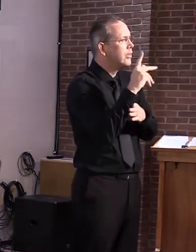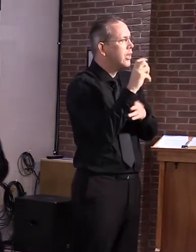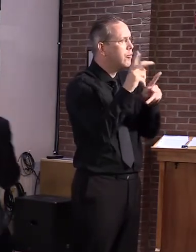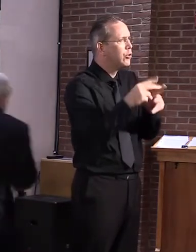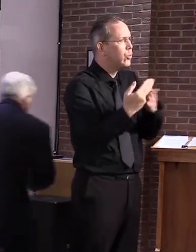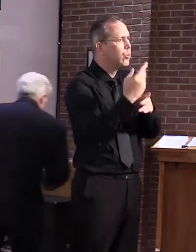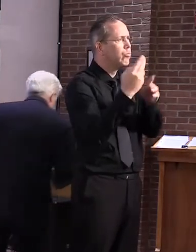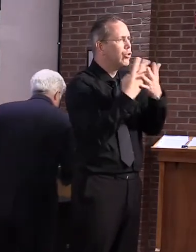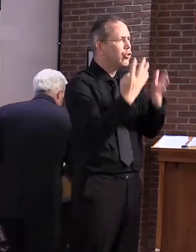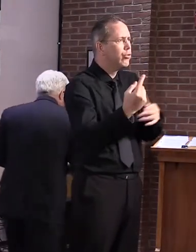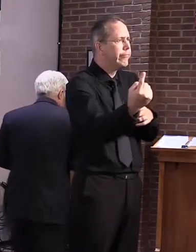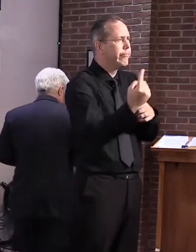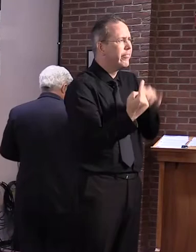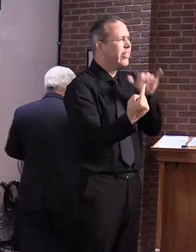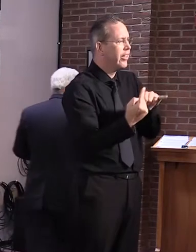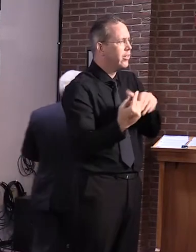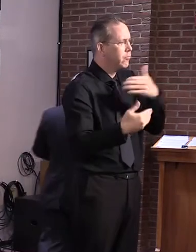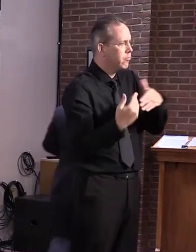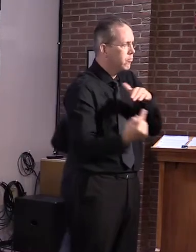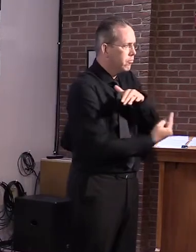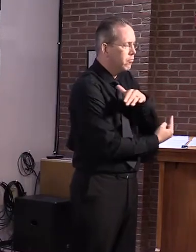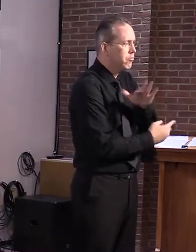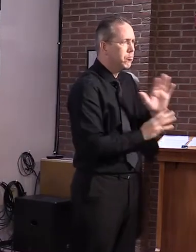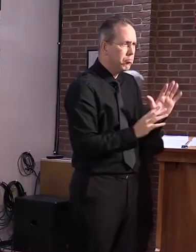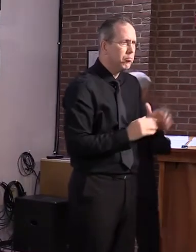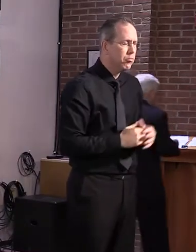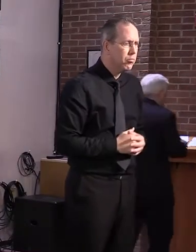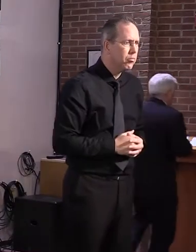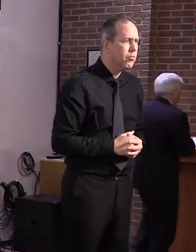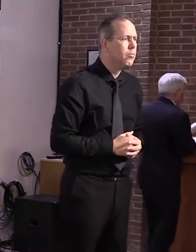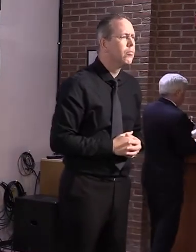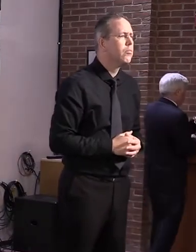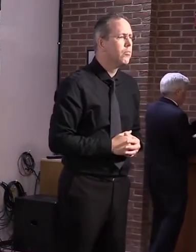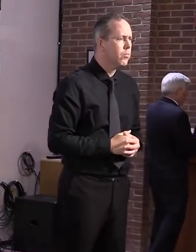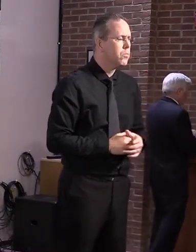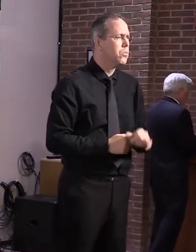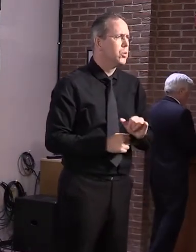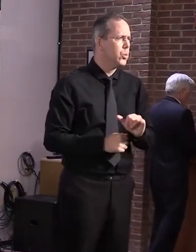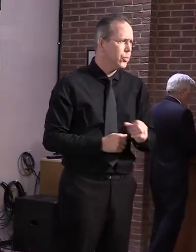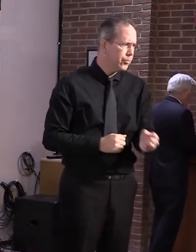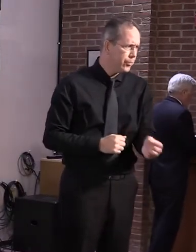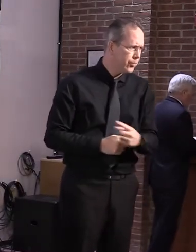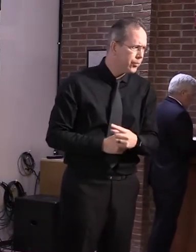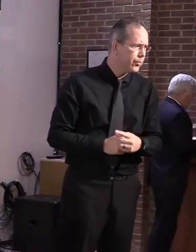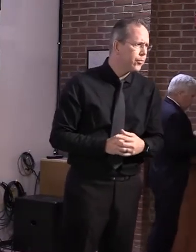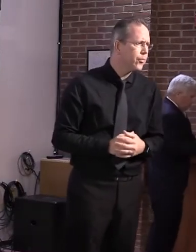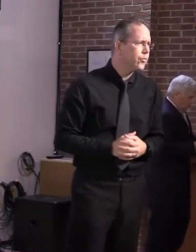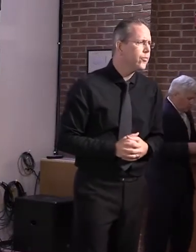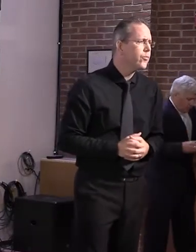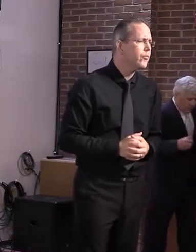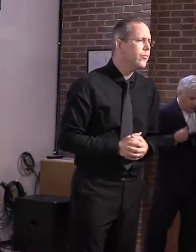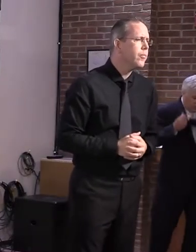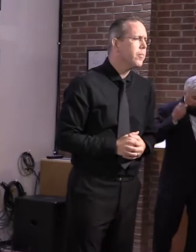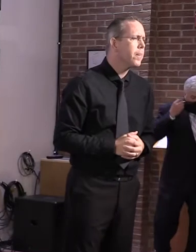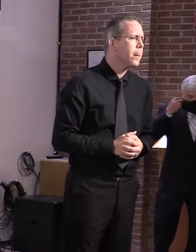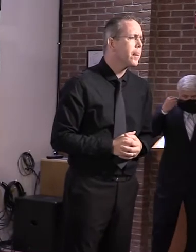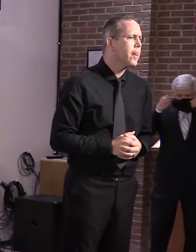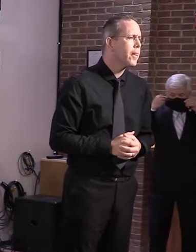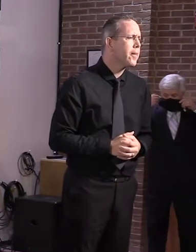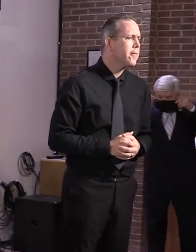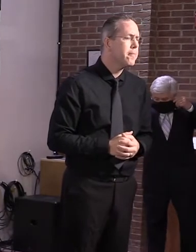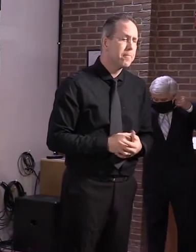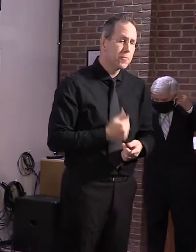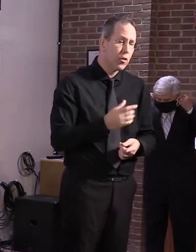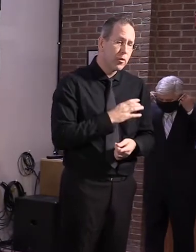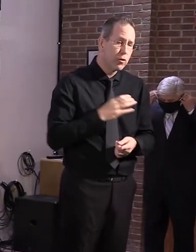going to... Once the governor may, very quickly. Sorry, Steve, Commissioner Sherling just had something to add to your previous question. Thank you.